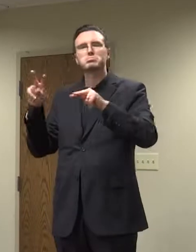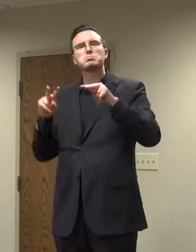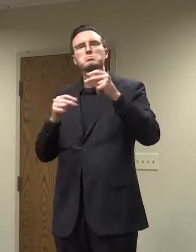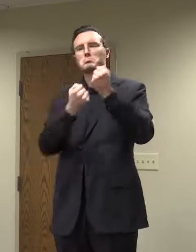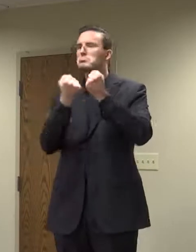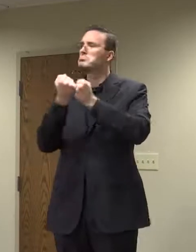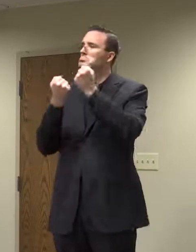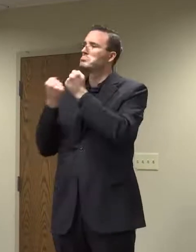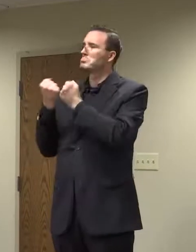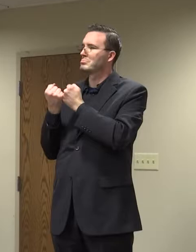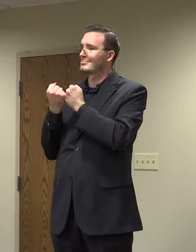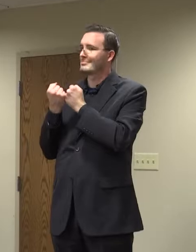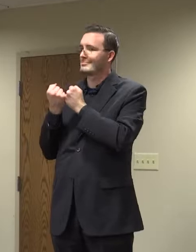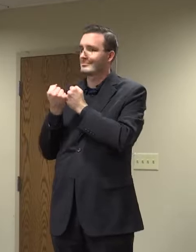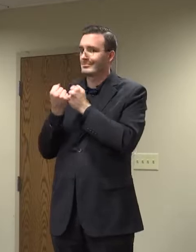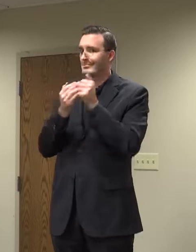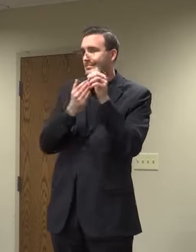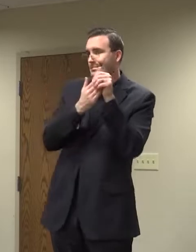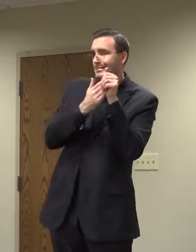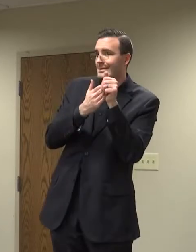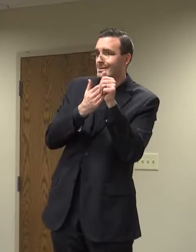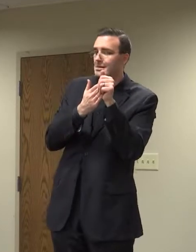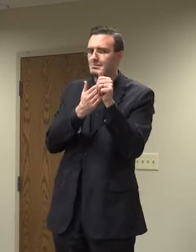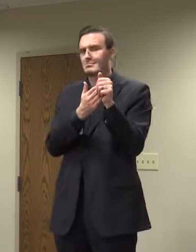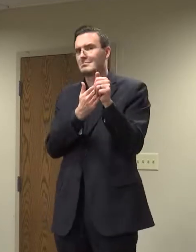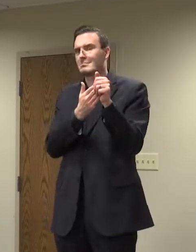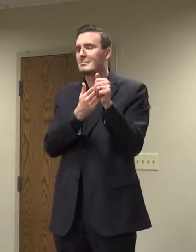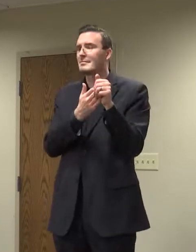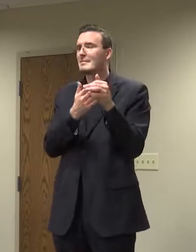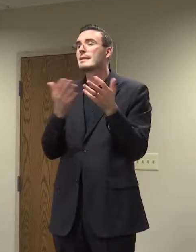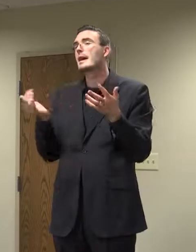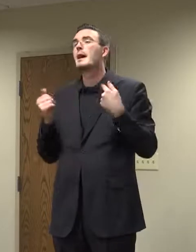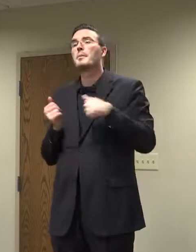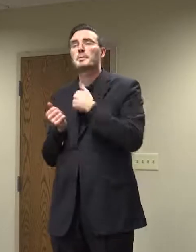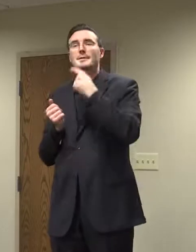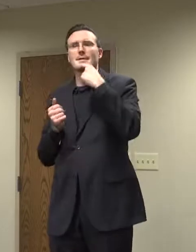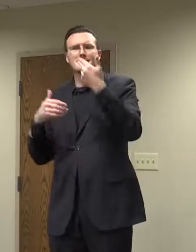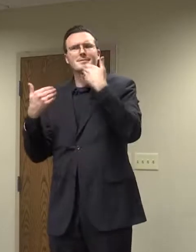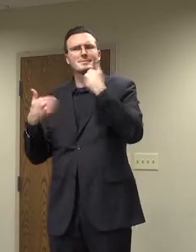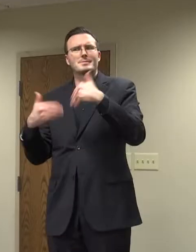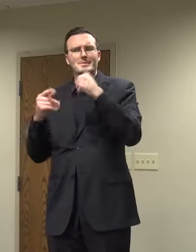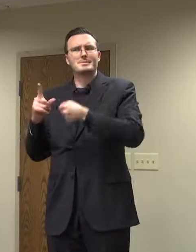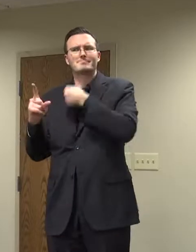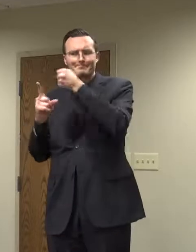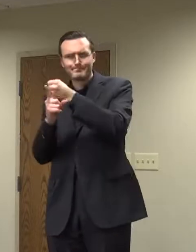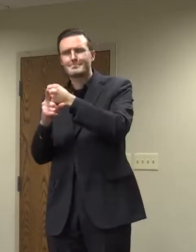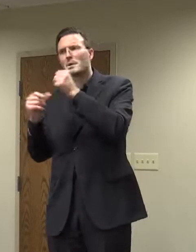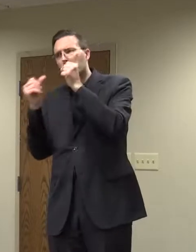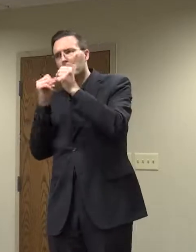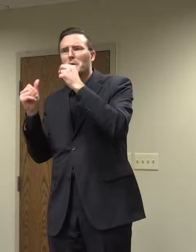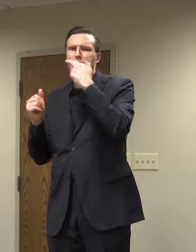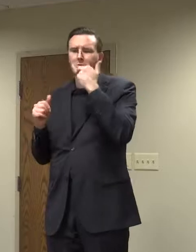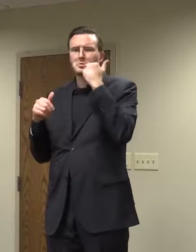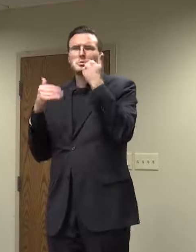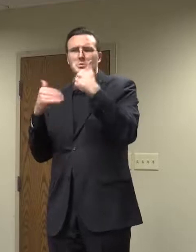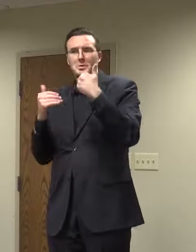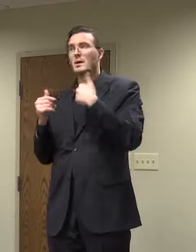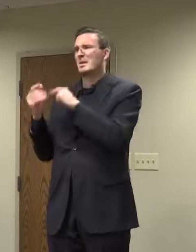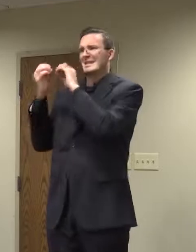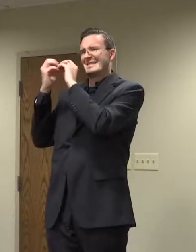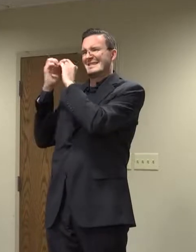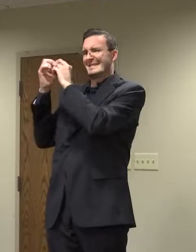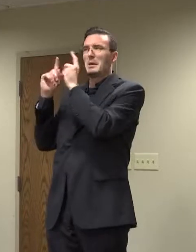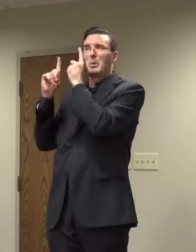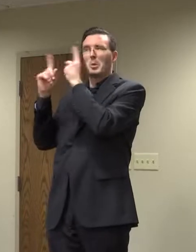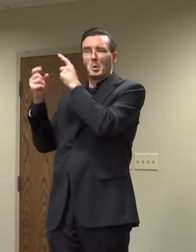leadership, I understand that, I think you've heard us say the disproportionate impact on bars and restaurants and the work that we're doing to try and